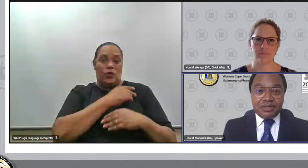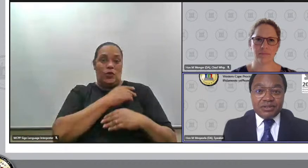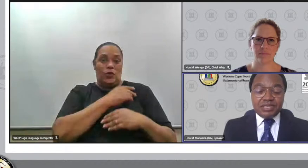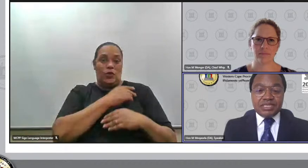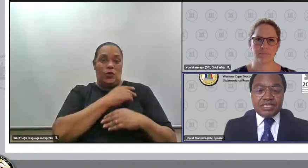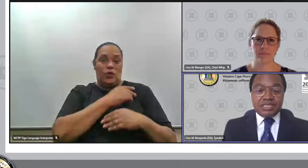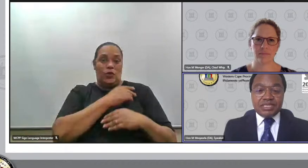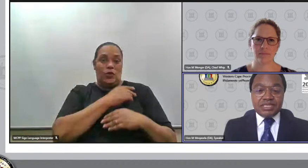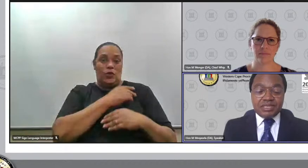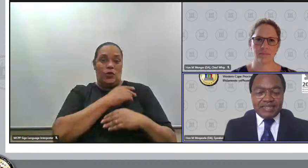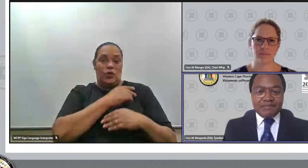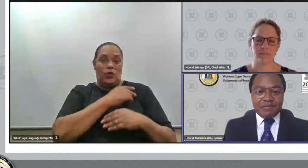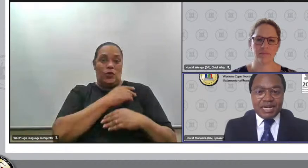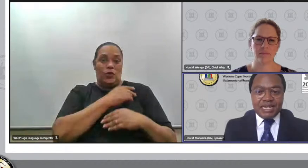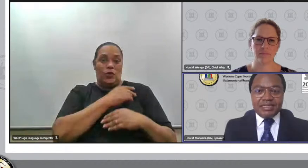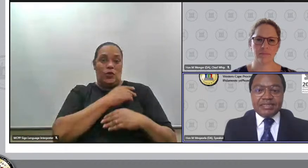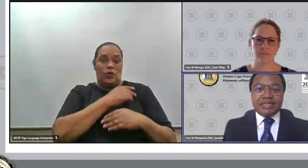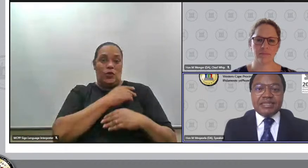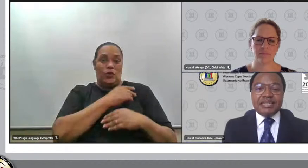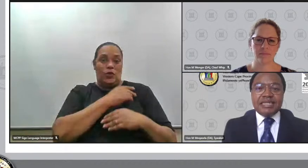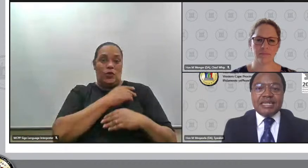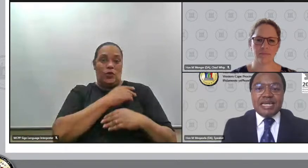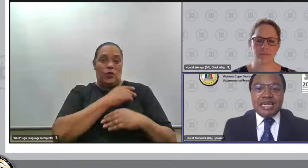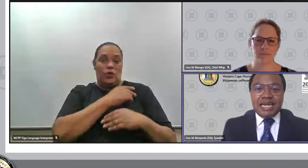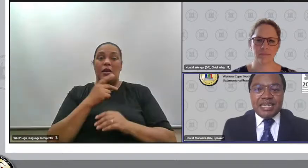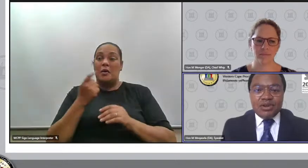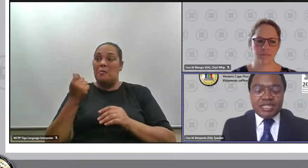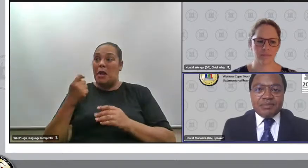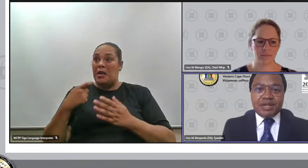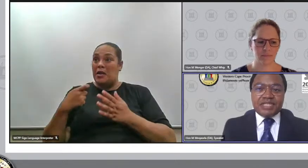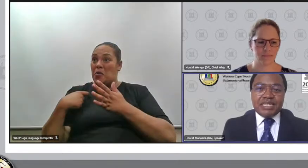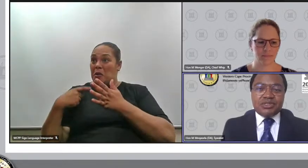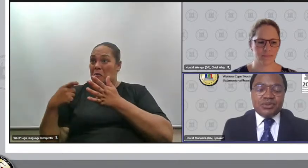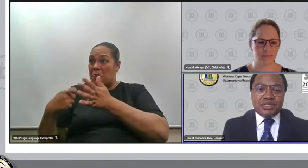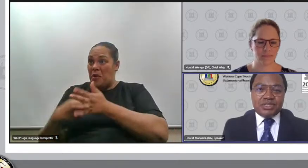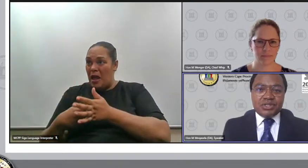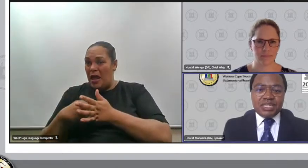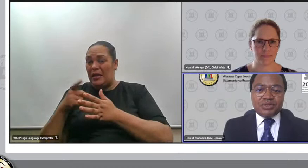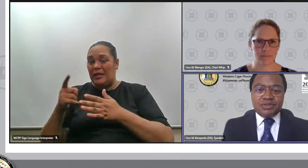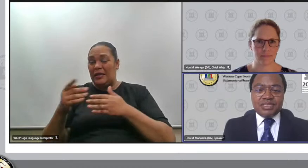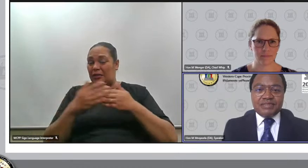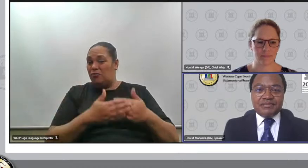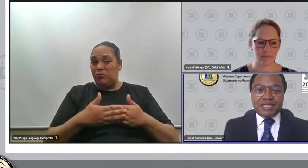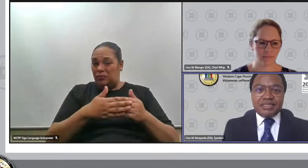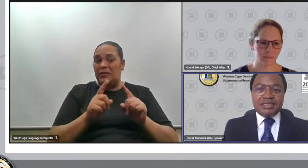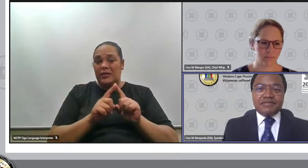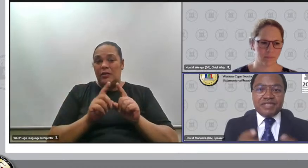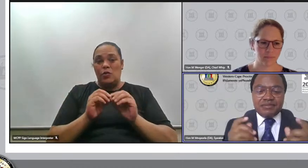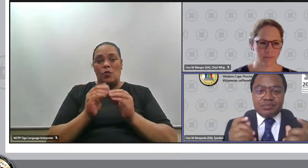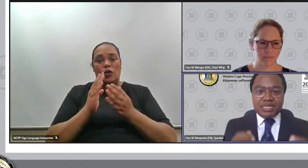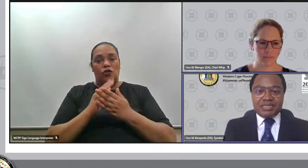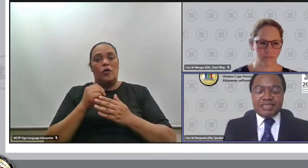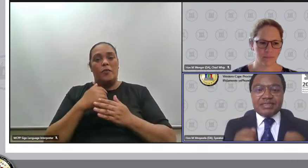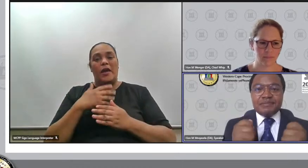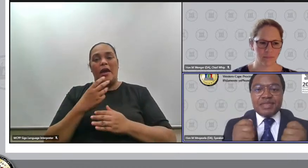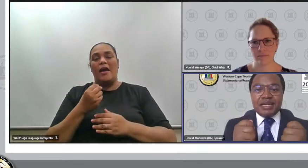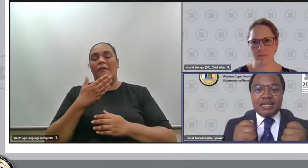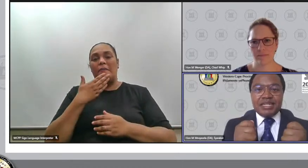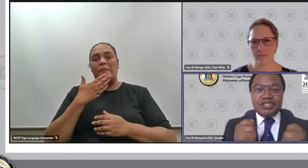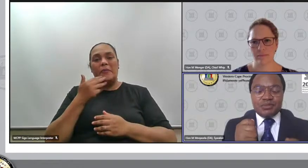best technologies that our money can buy. And over and above that, to ensure that we've got the very